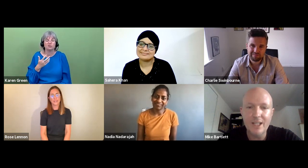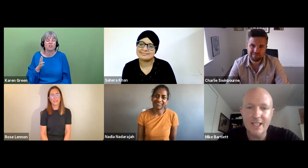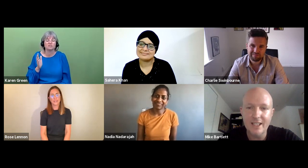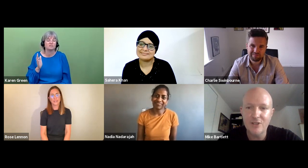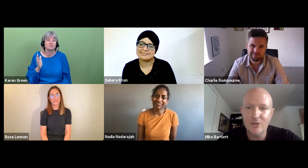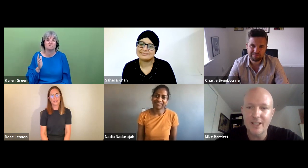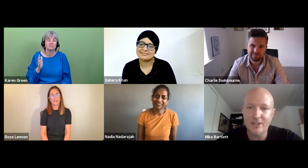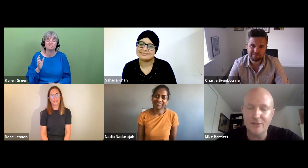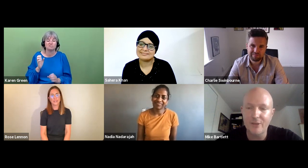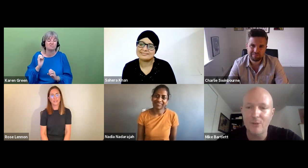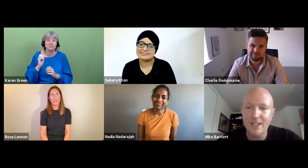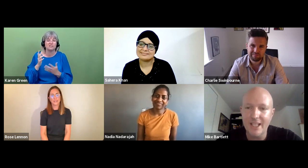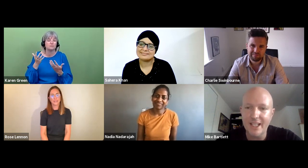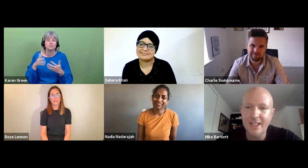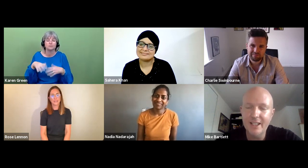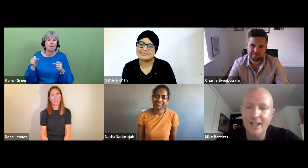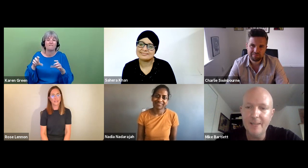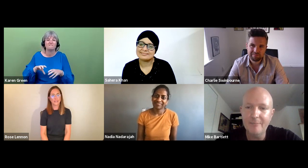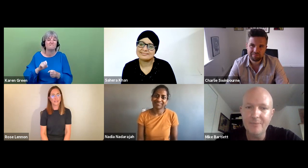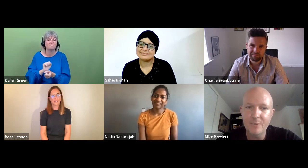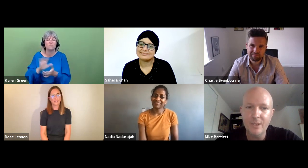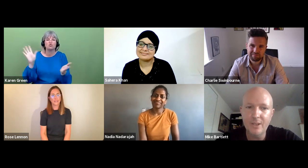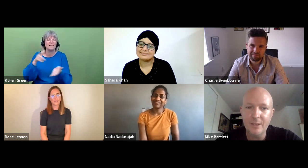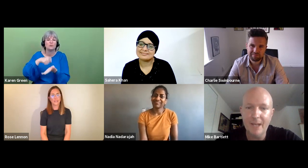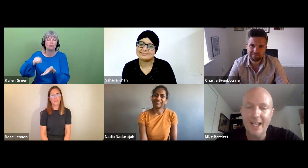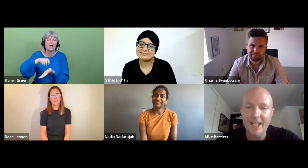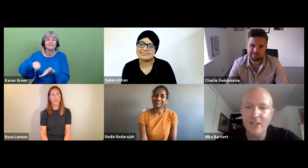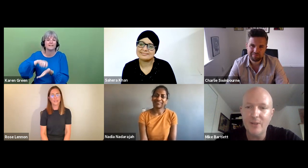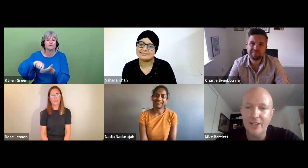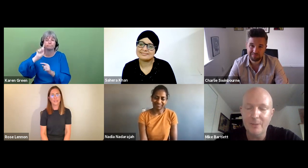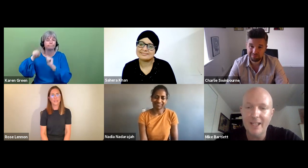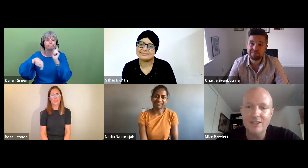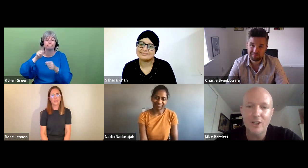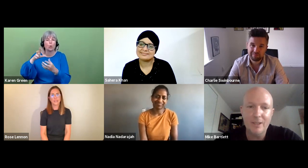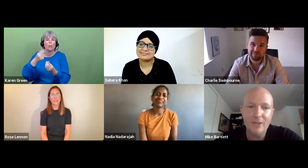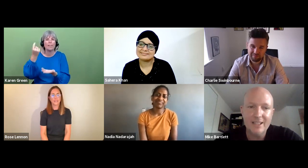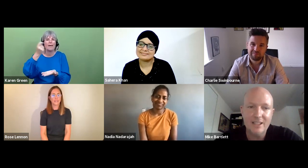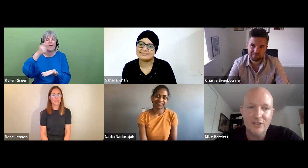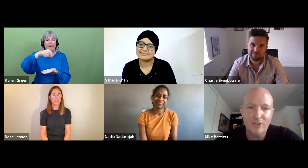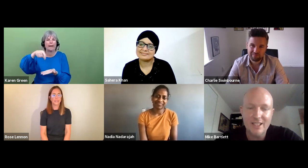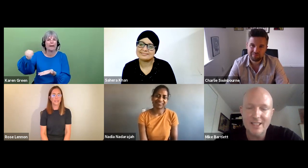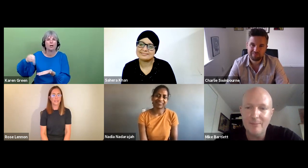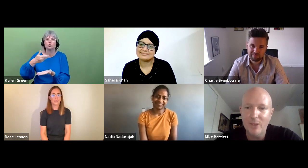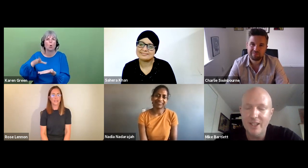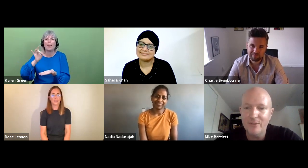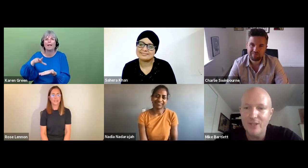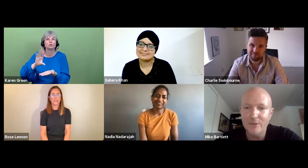writing, literally just free writing with a pen, and don't let your pen stop. And if you get stuck, just write the same word over and over